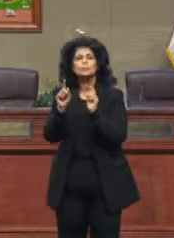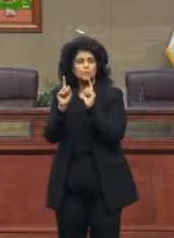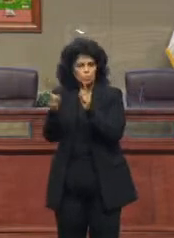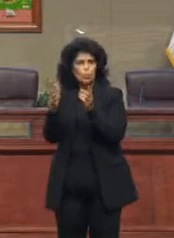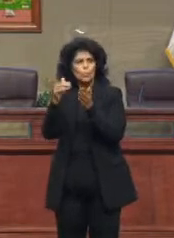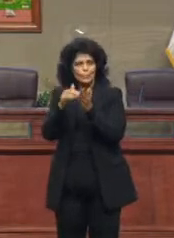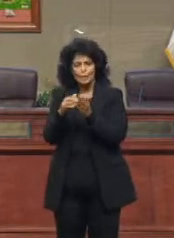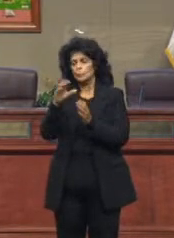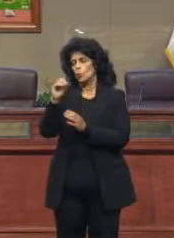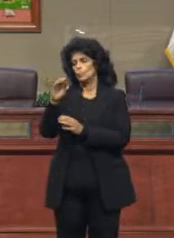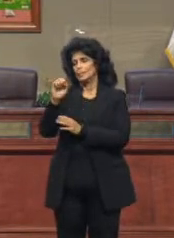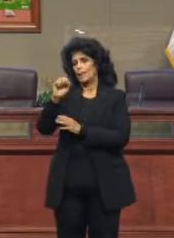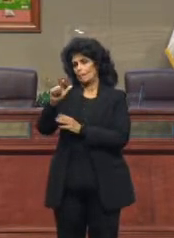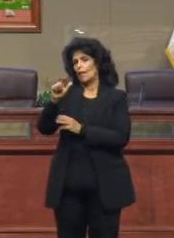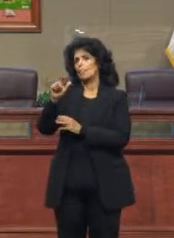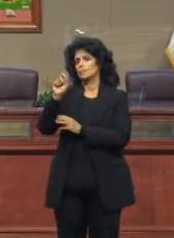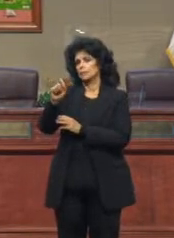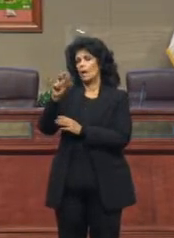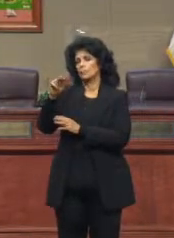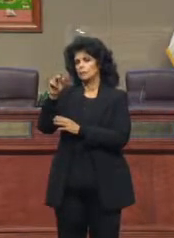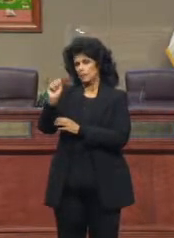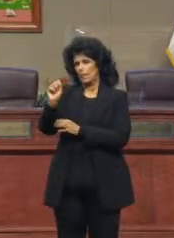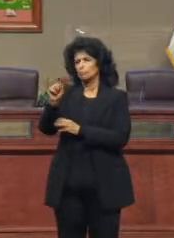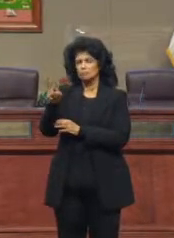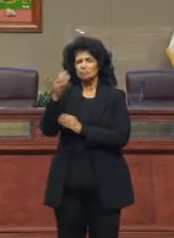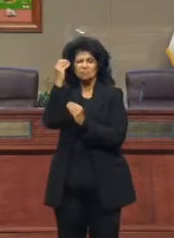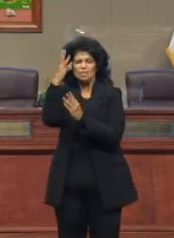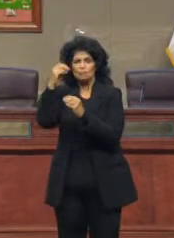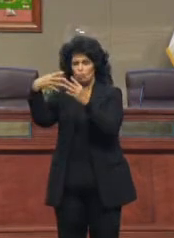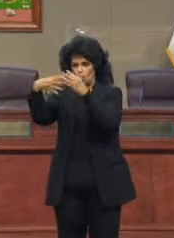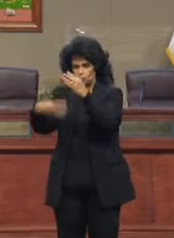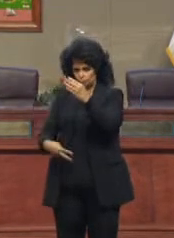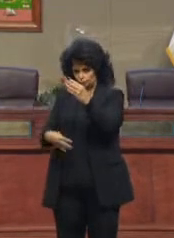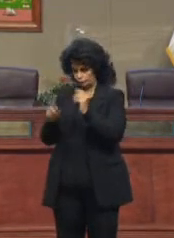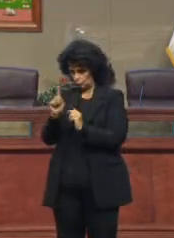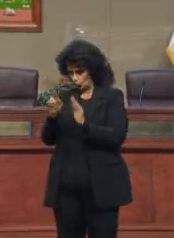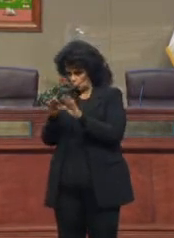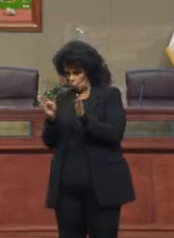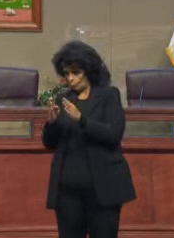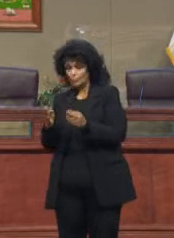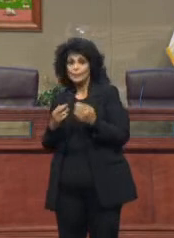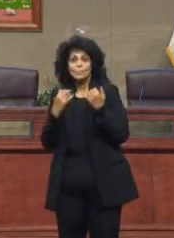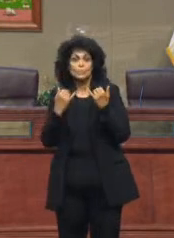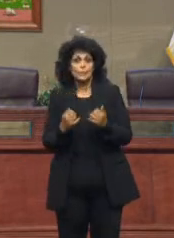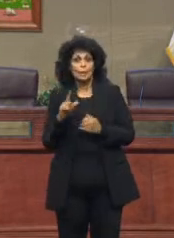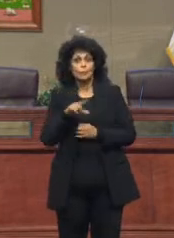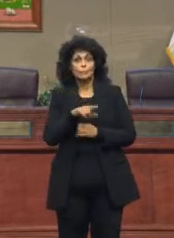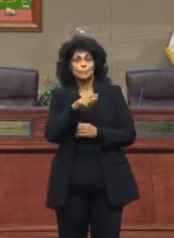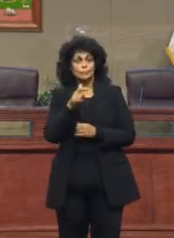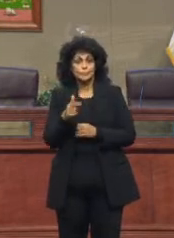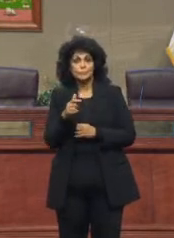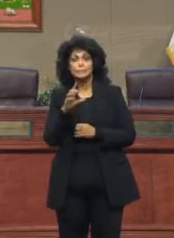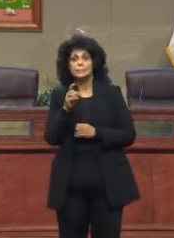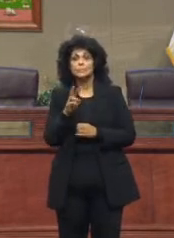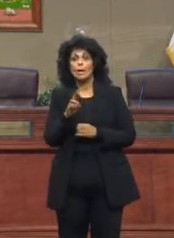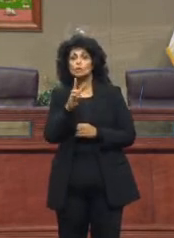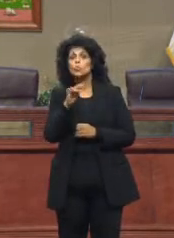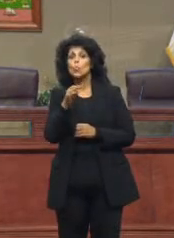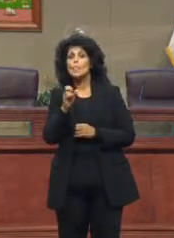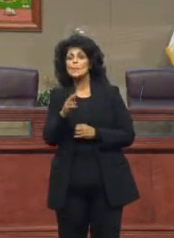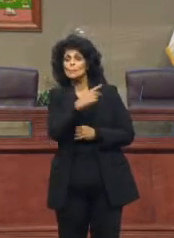at ocfl.net. And finally, Dr. Williamson said that we would talk